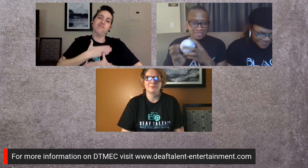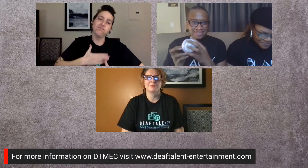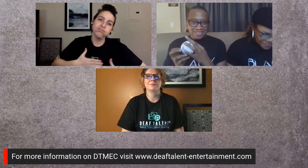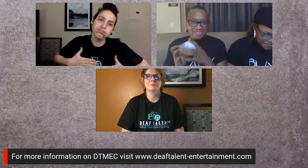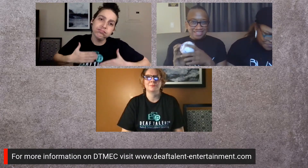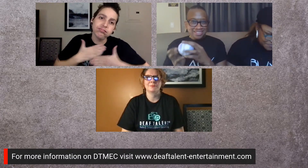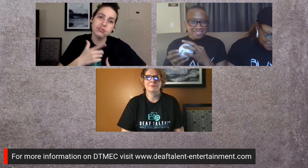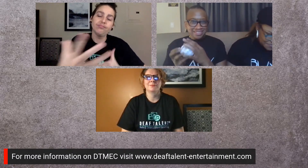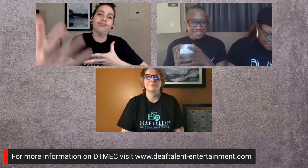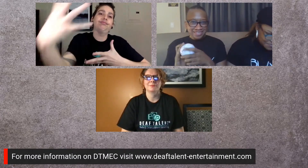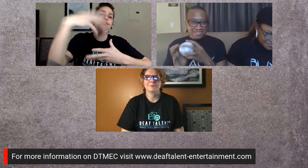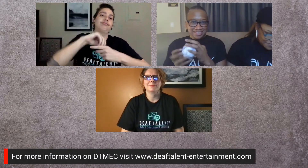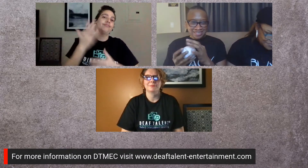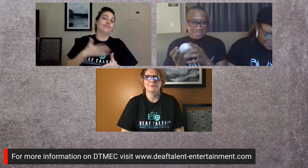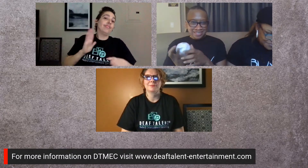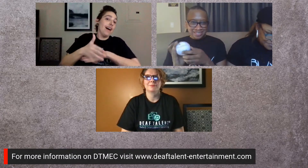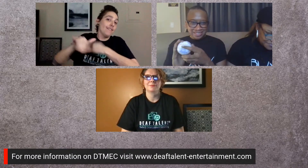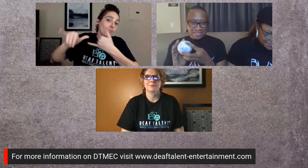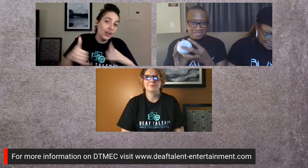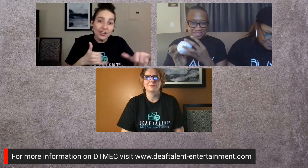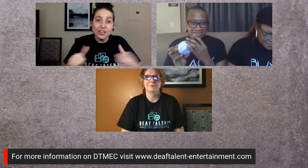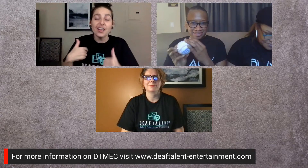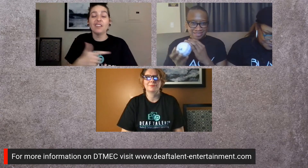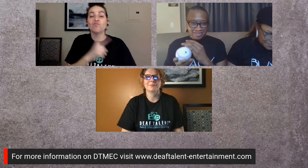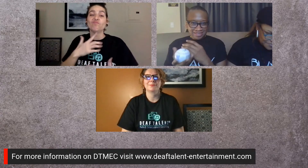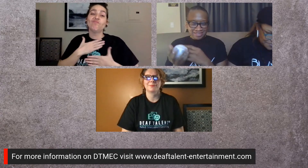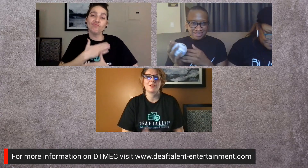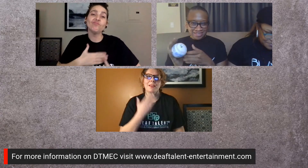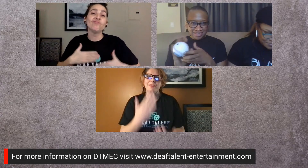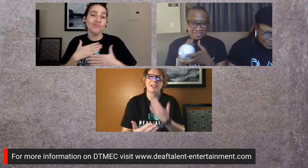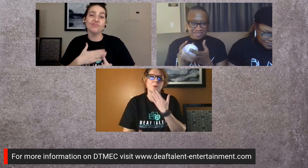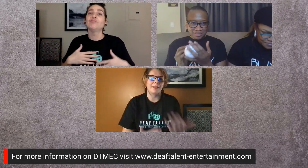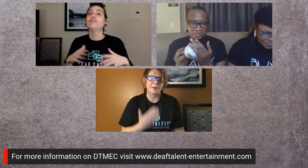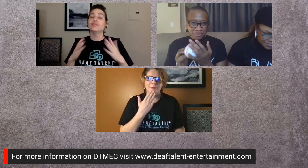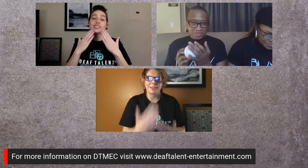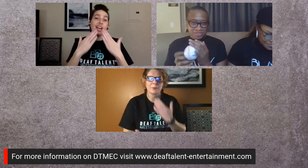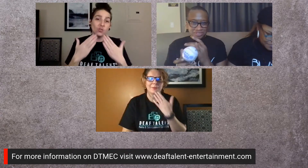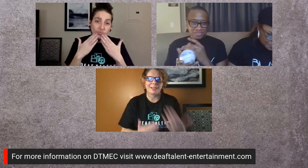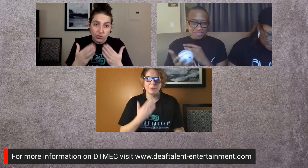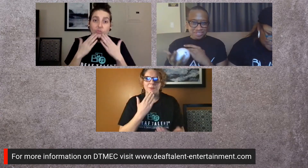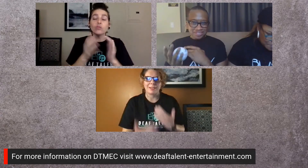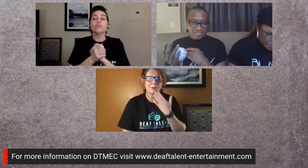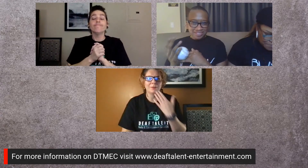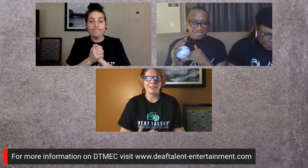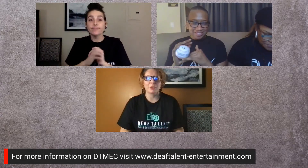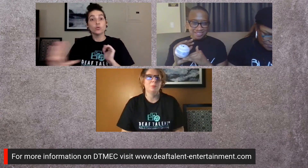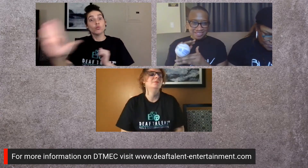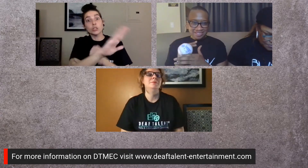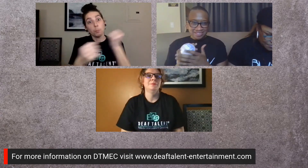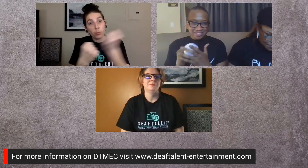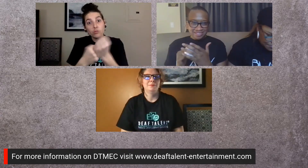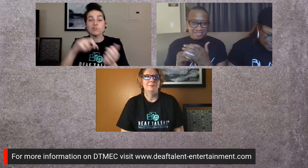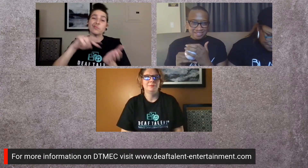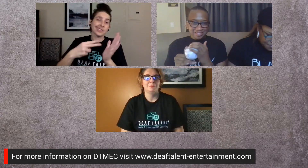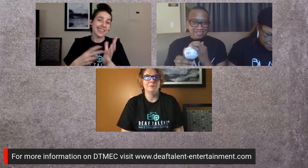Wow, time to wrap up now. Oh, I had such a great time. Thank you, everybody, for joining us for the after party. I really enjoyed it.